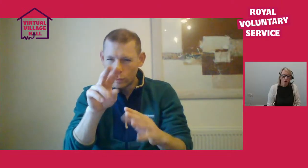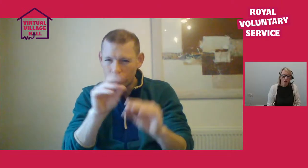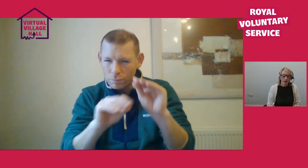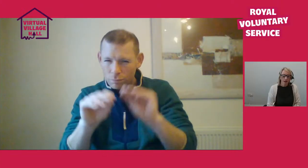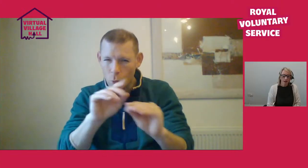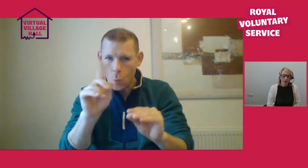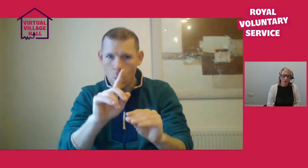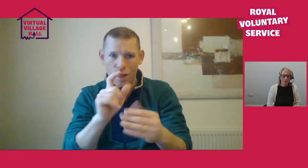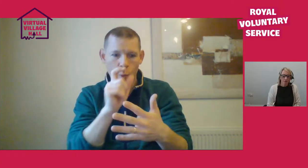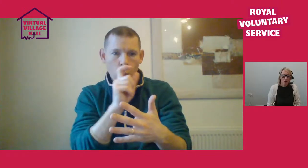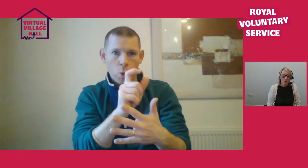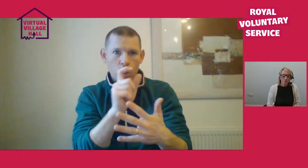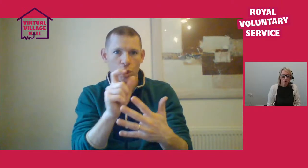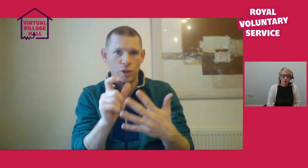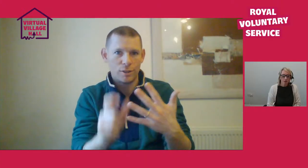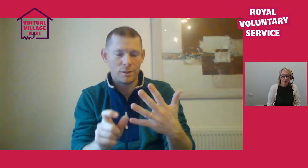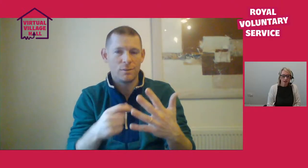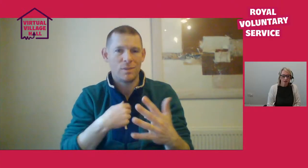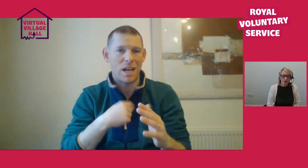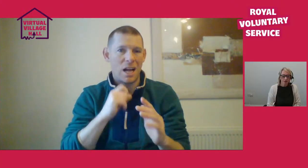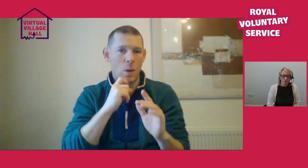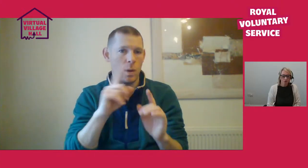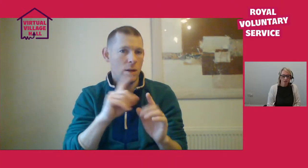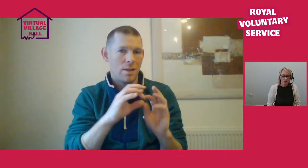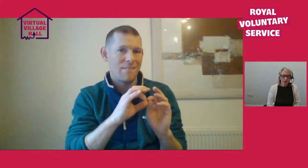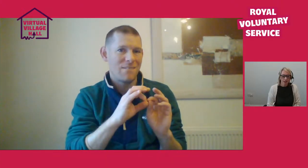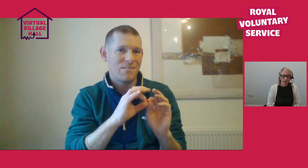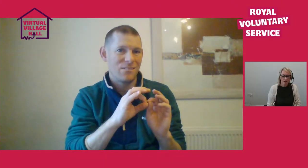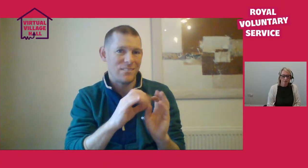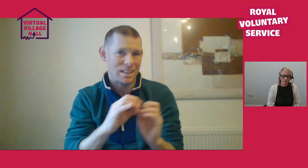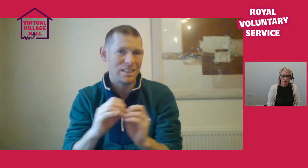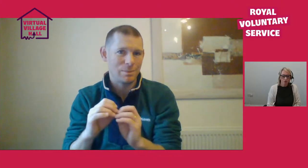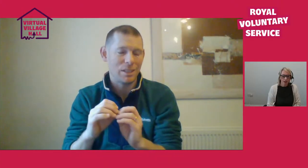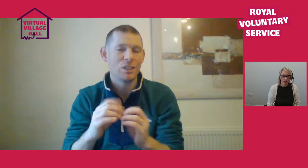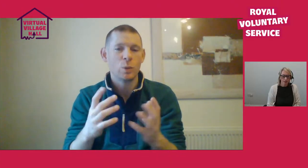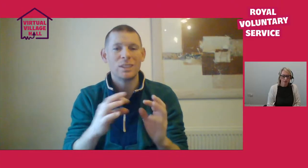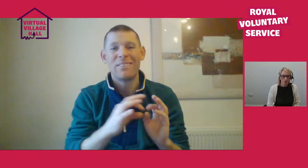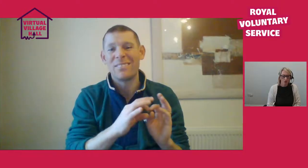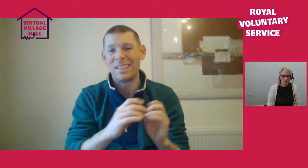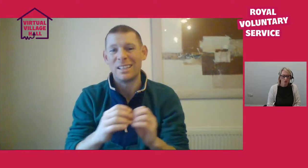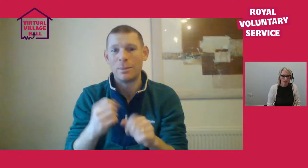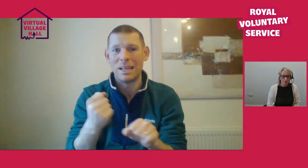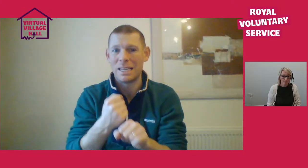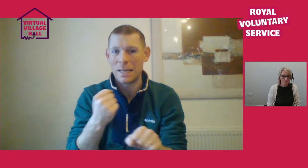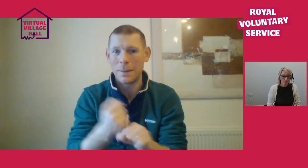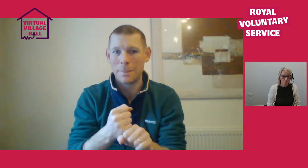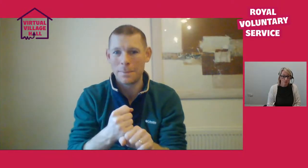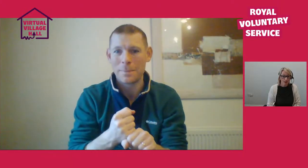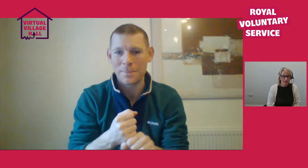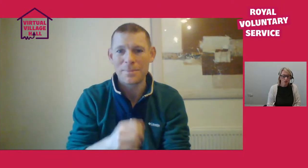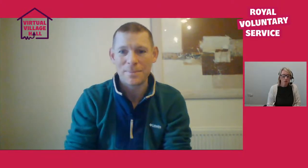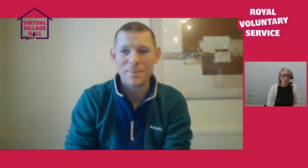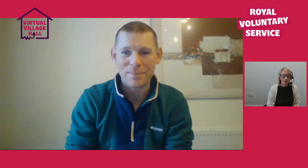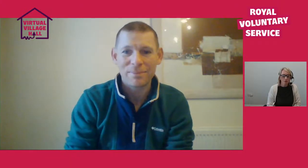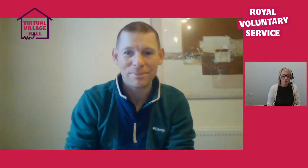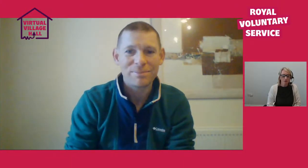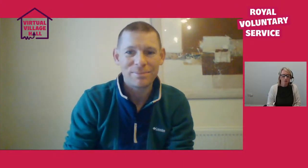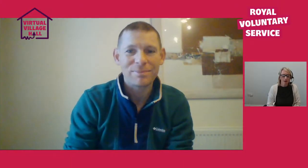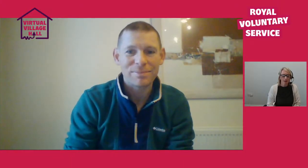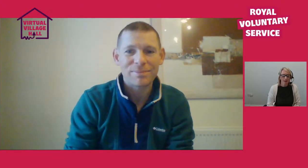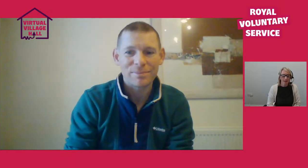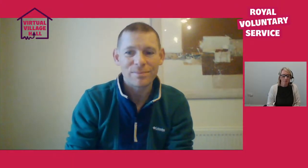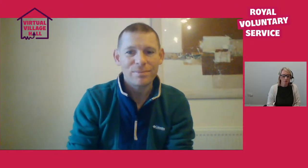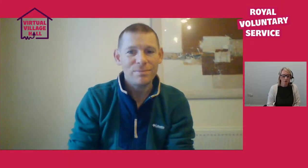So we have 5 words here, and I'm going to see if you can understand my finger spelling. So it's a bit of a